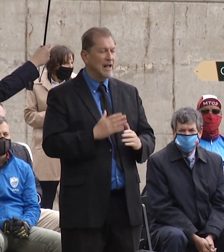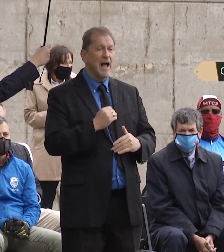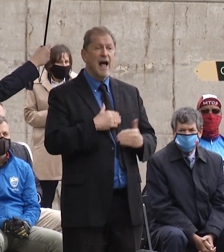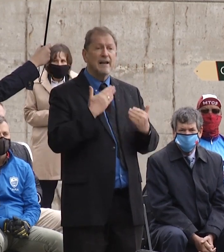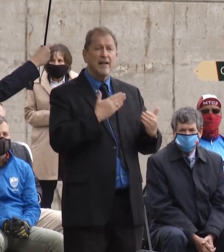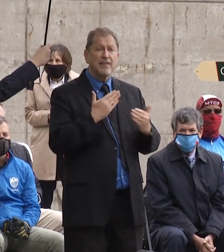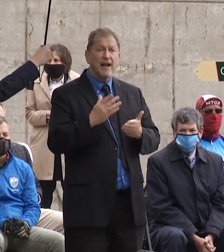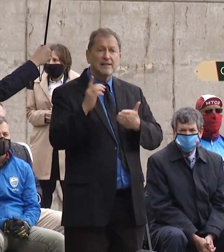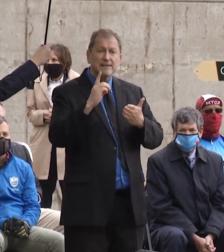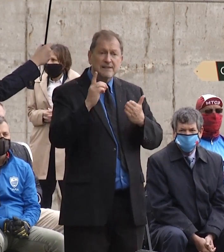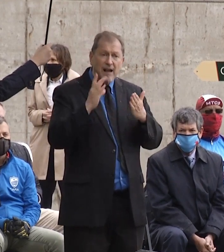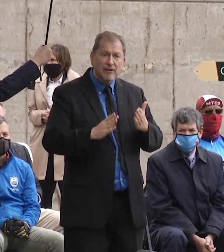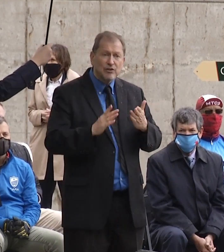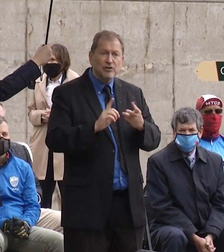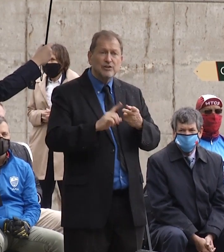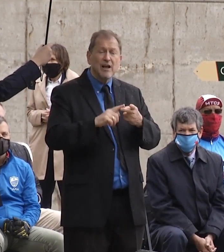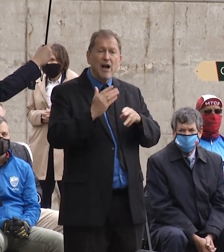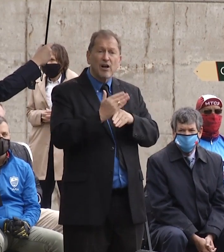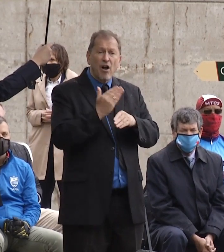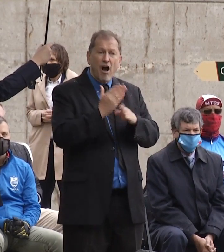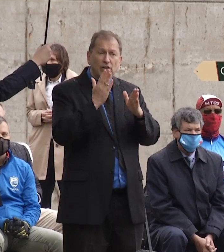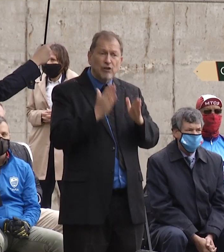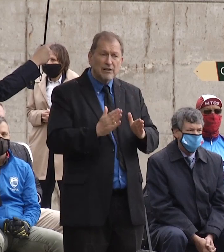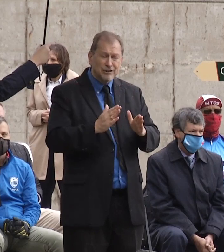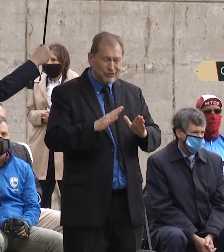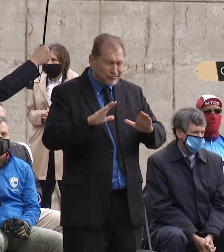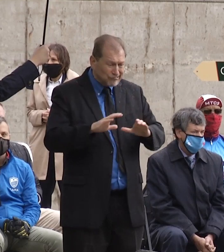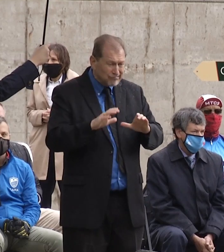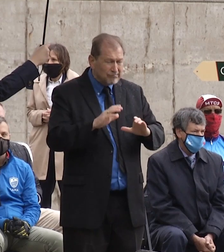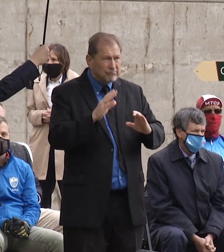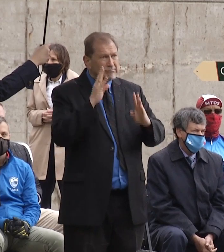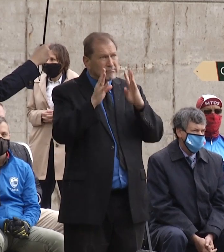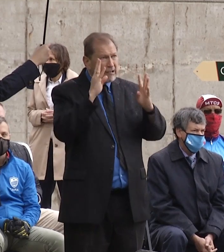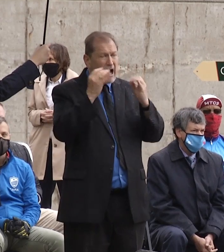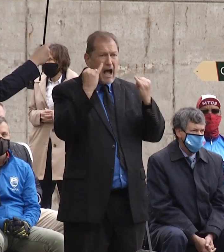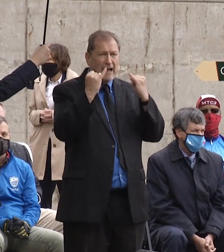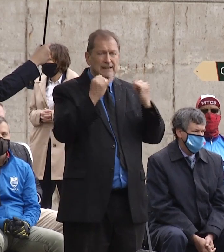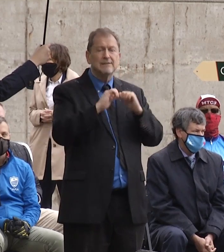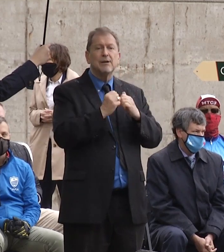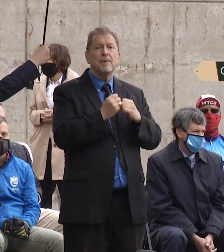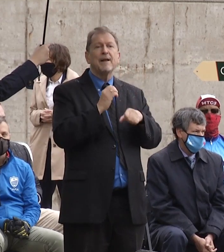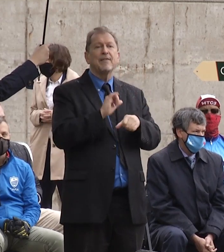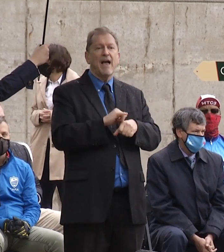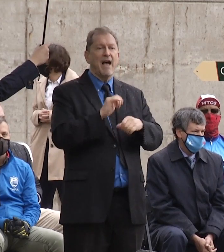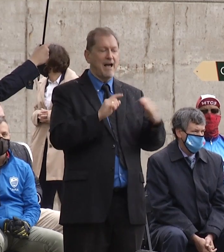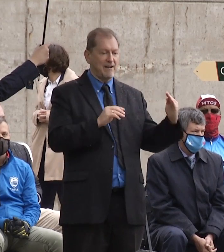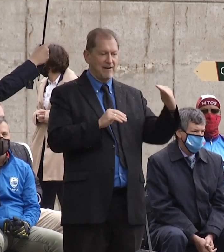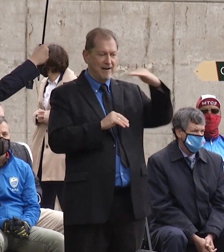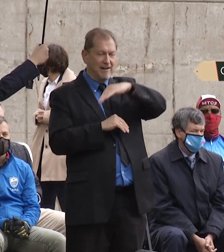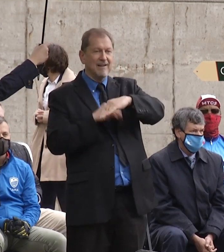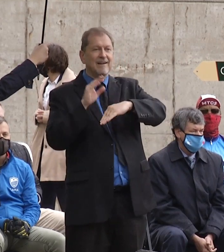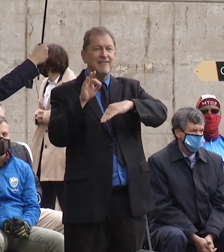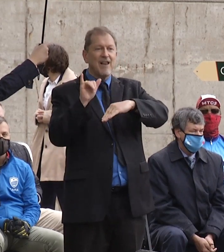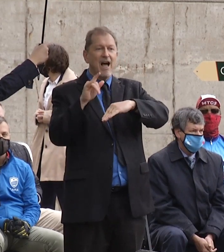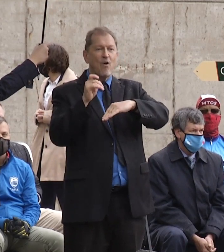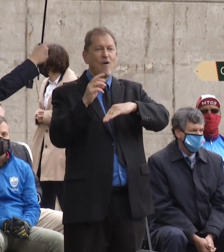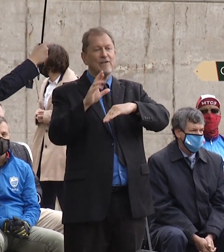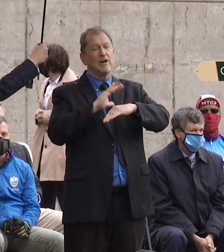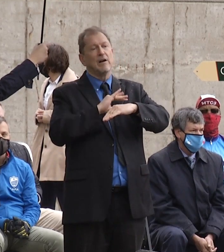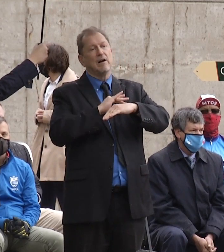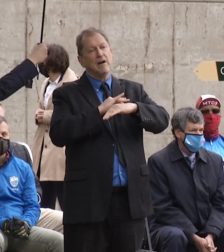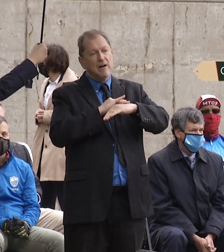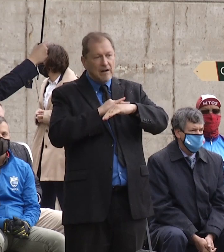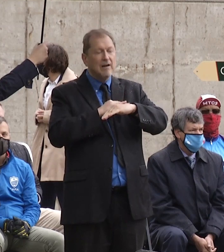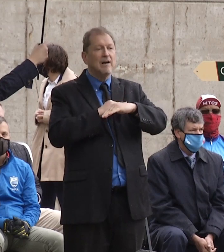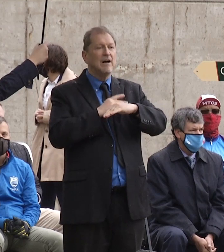and contractors who were brought onto this project for their innovation and hard work, which has won the flyover project several awards and